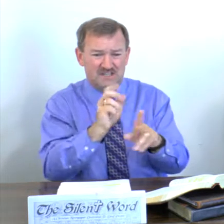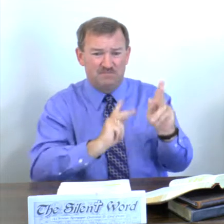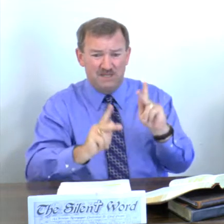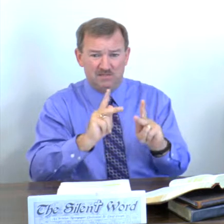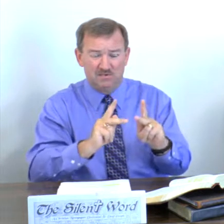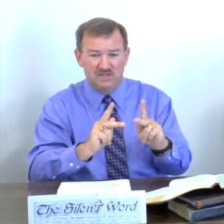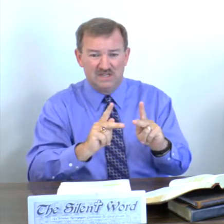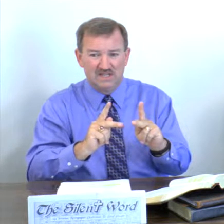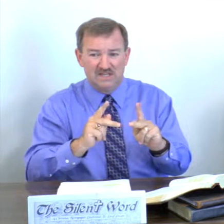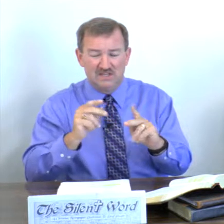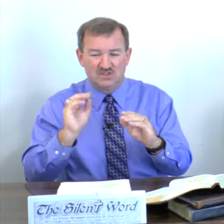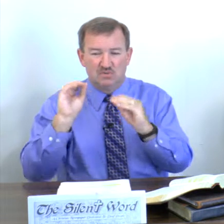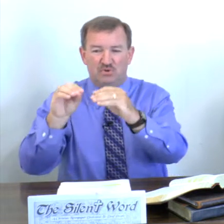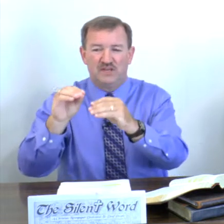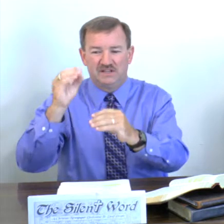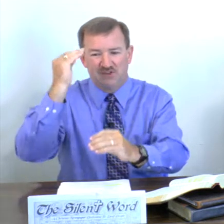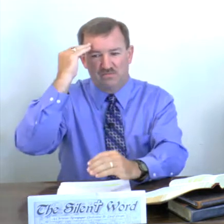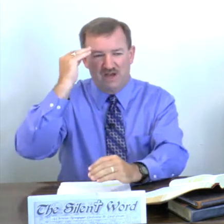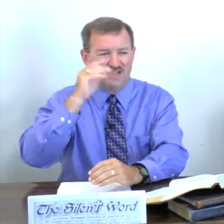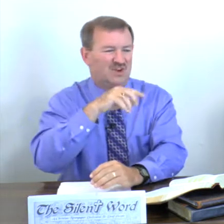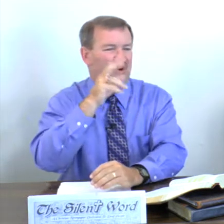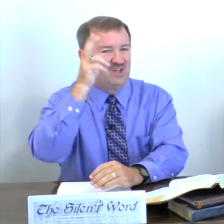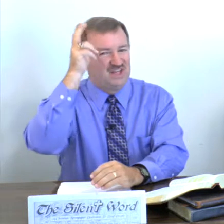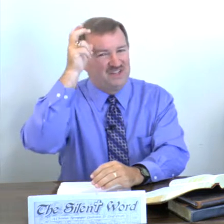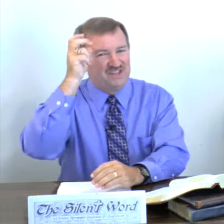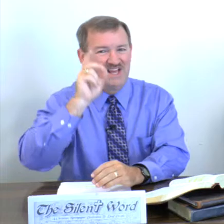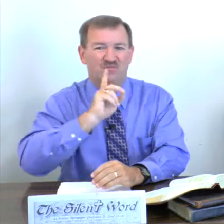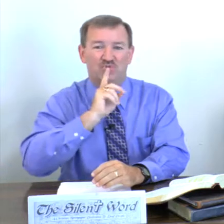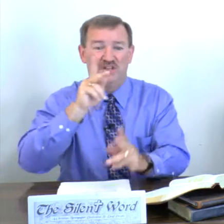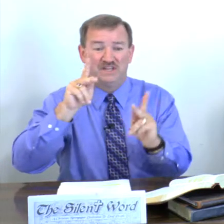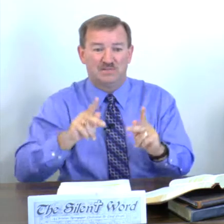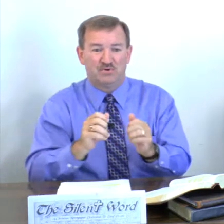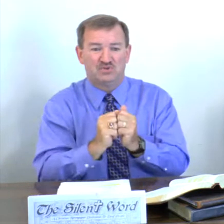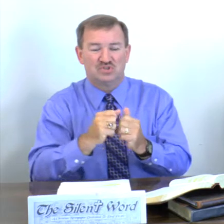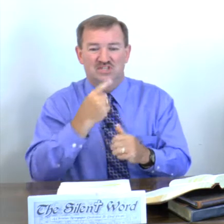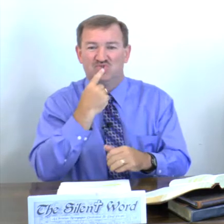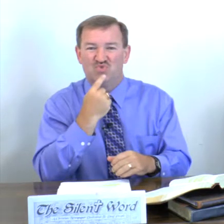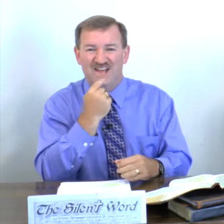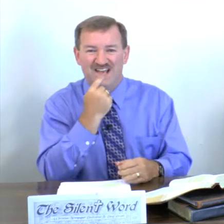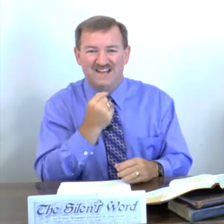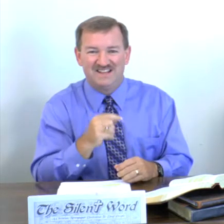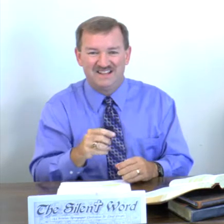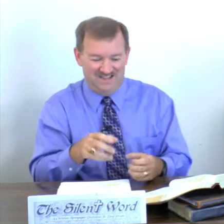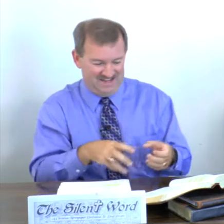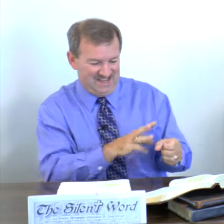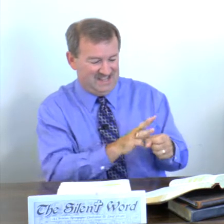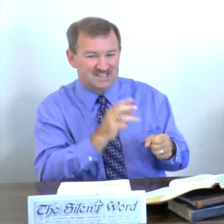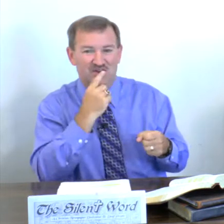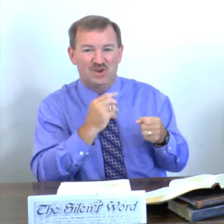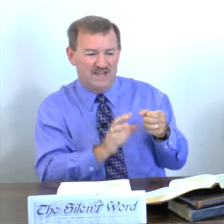deceive people is to put into their minds, oh, the devil really is a person that's red, and he has a red